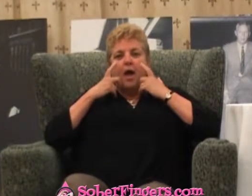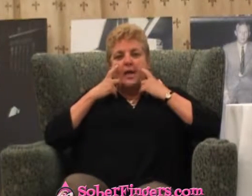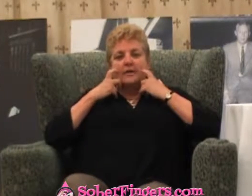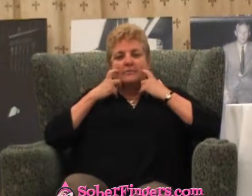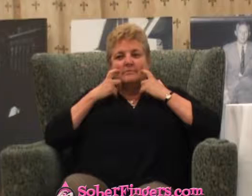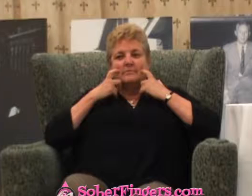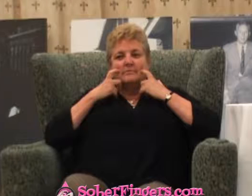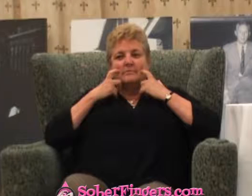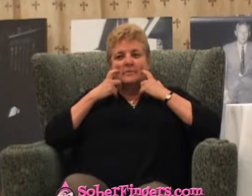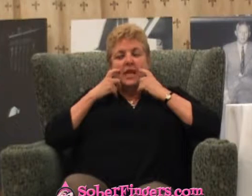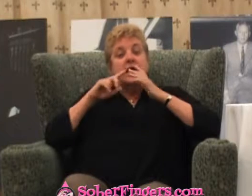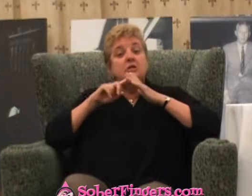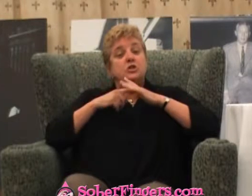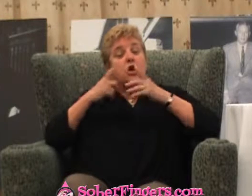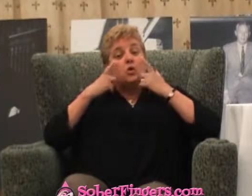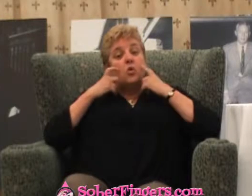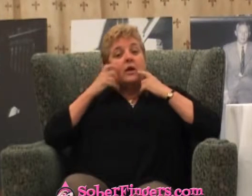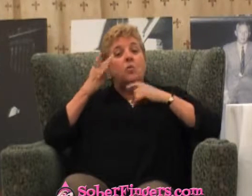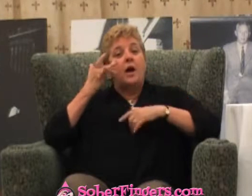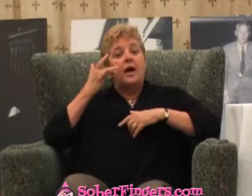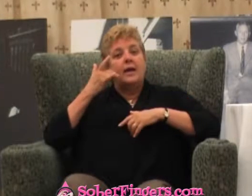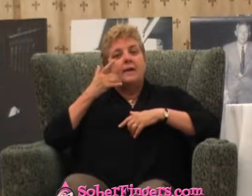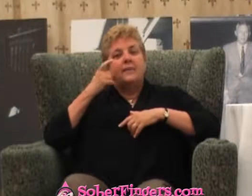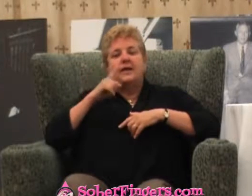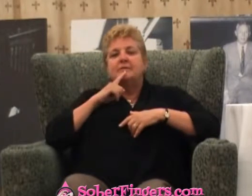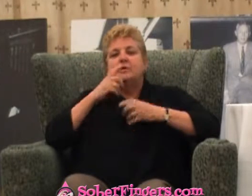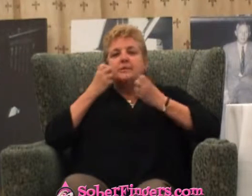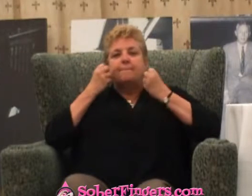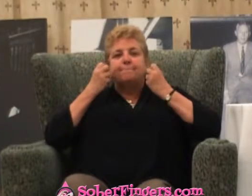She starts crying because there's a bunch of drunks sitting in her living room.